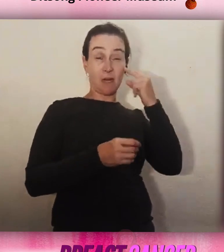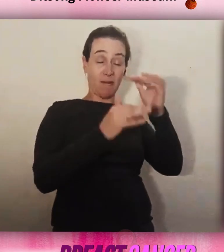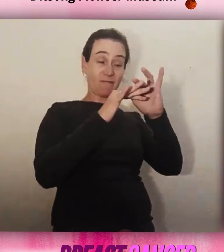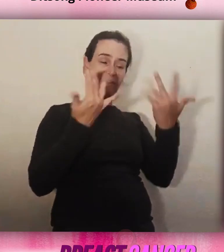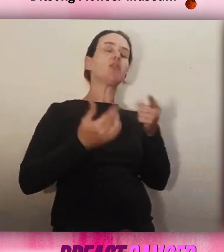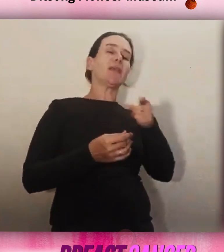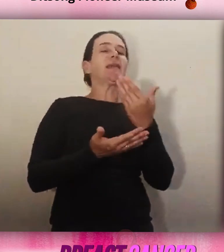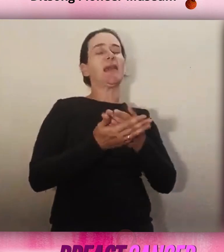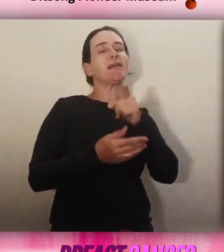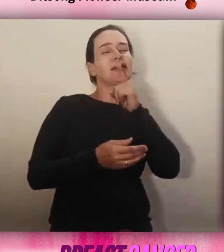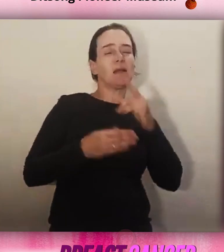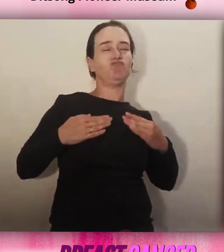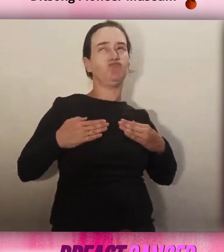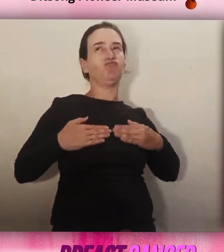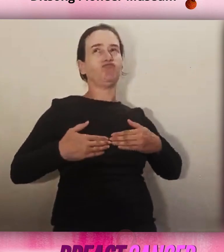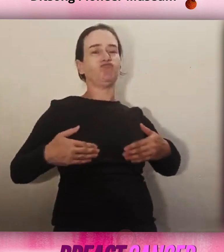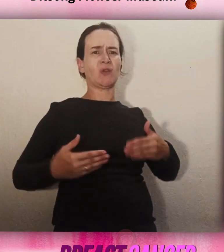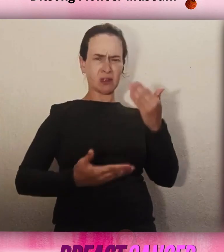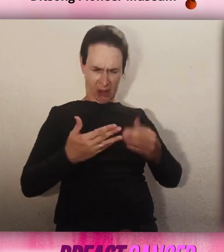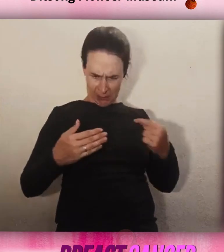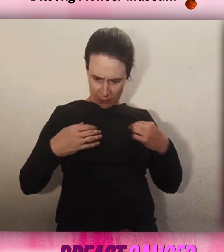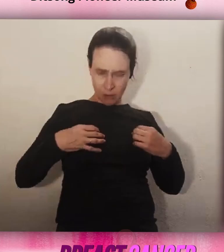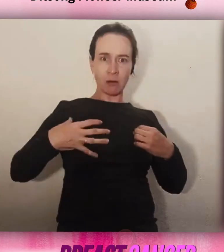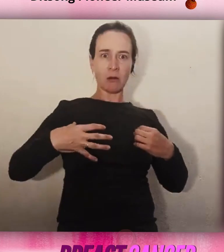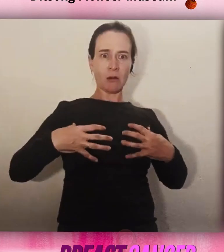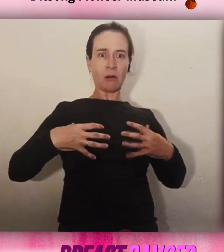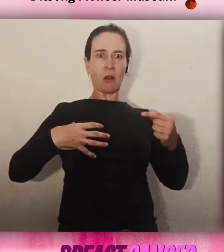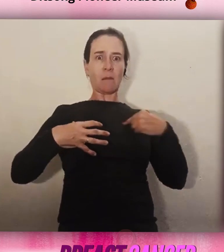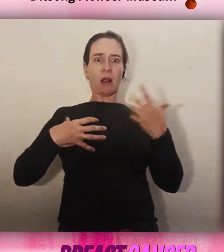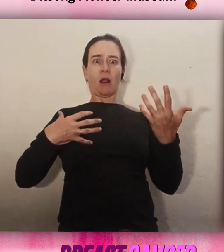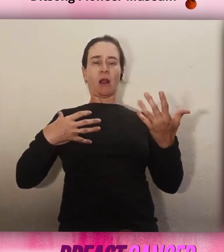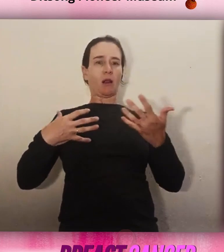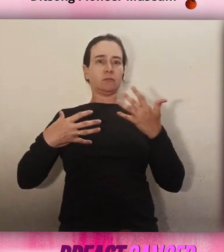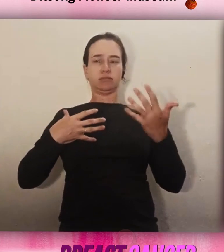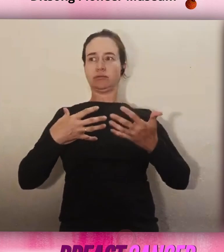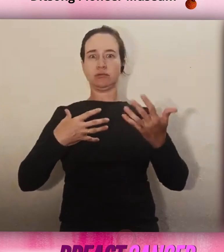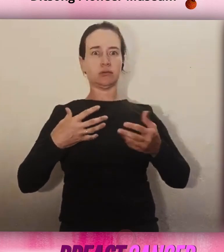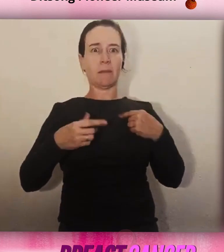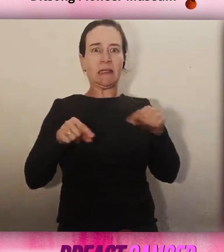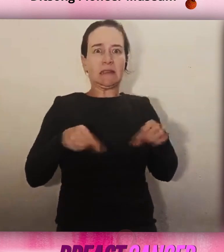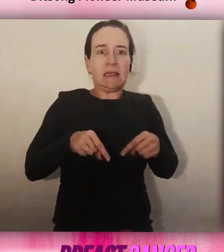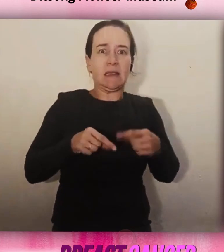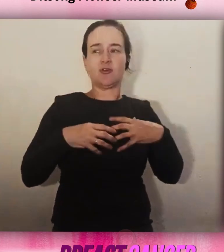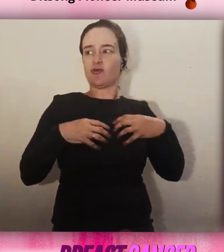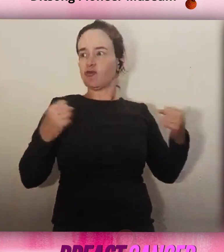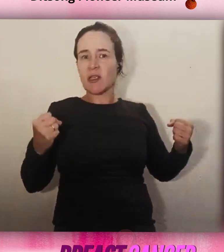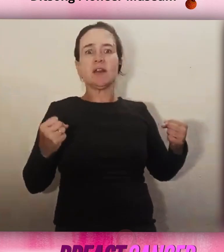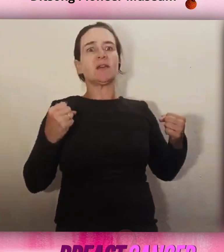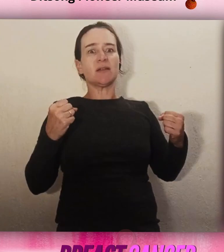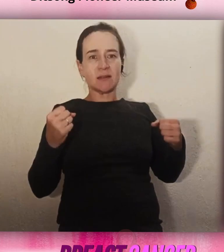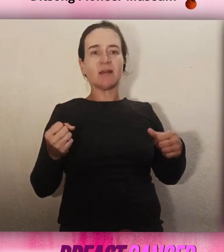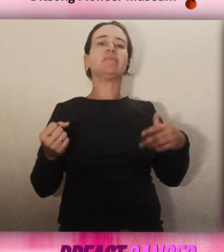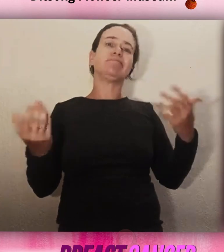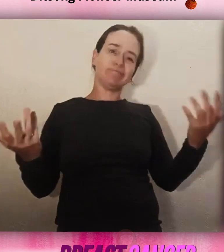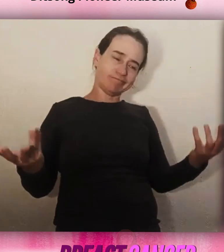in after then your menstruation. Because Okay. remember, now you're gonna think, oh, this one is bigger than Bigger, this one. yeah. And then you're gonna become